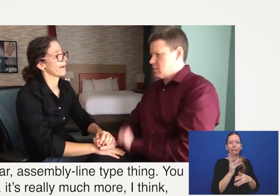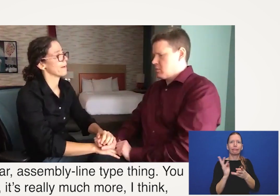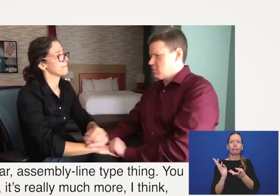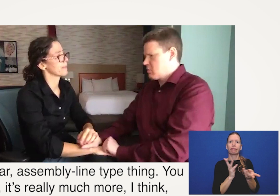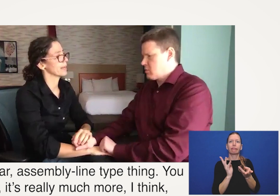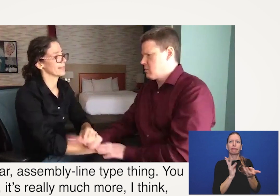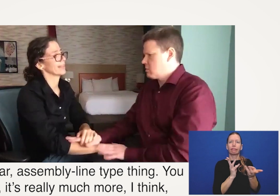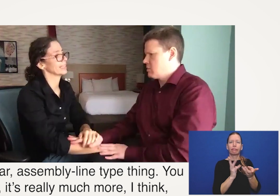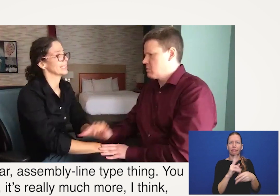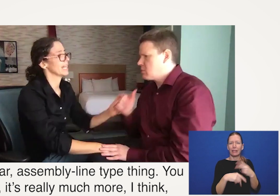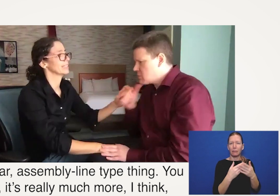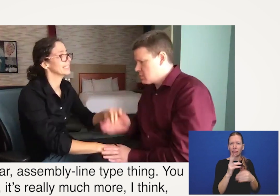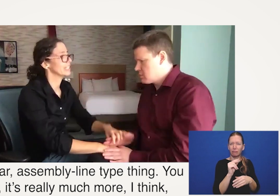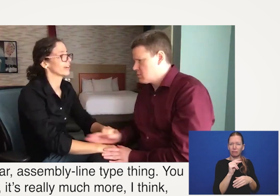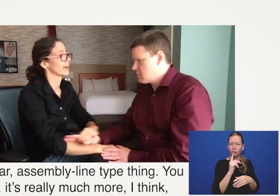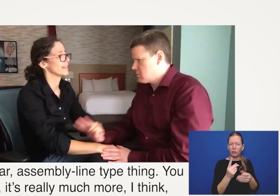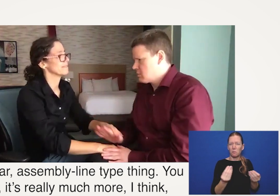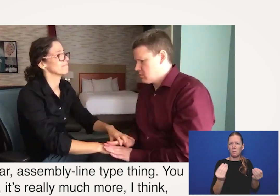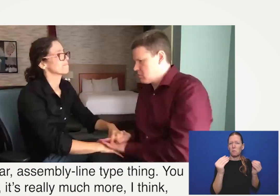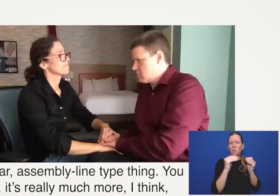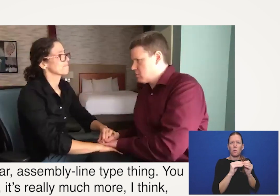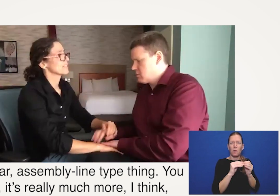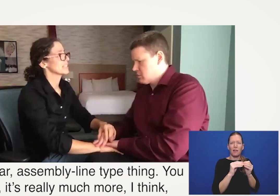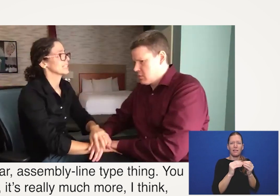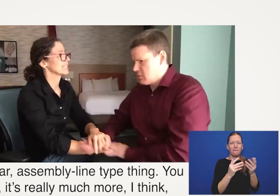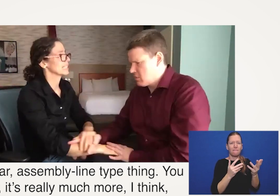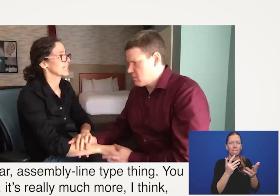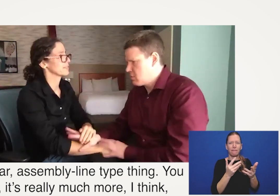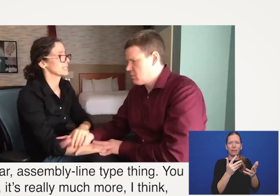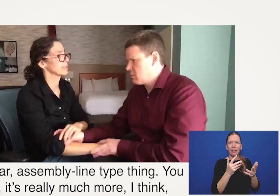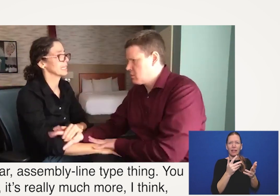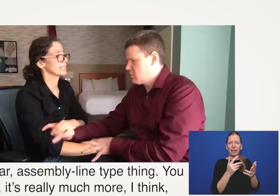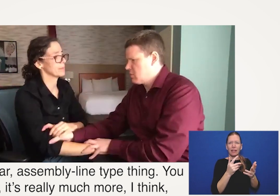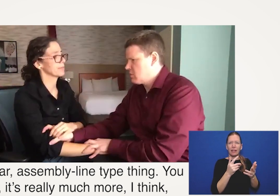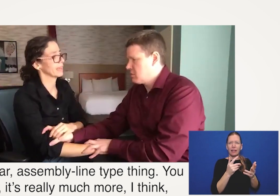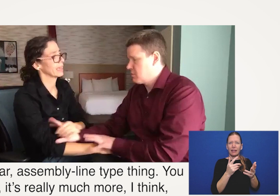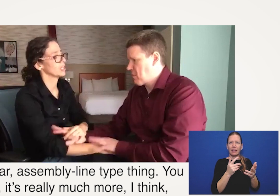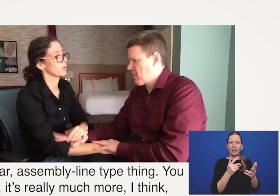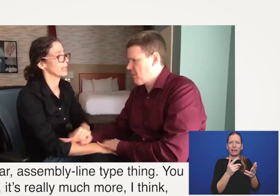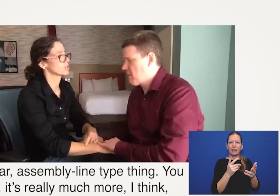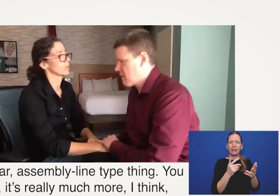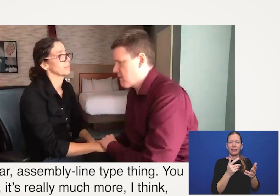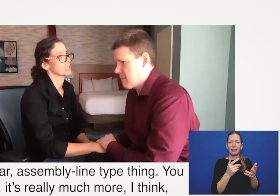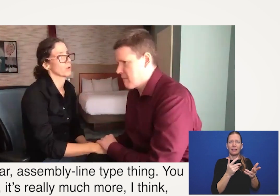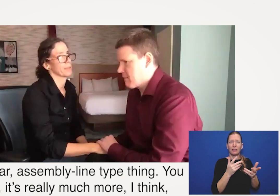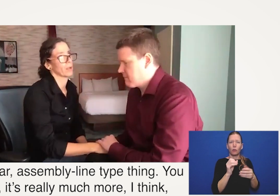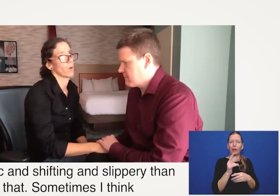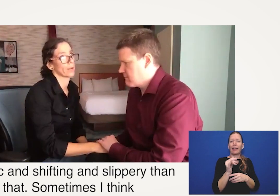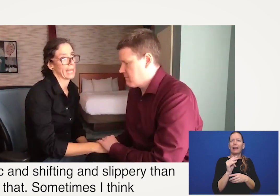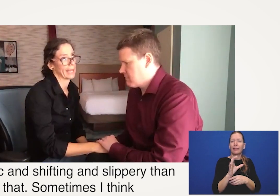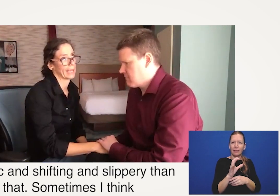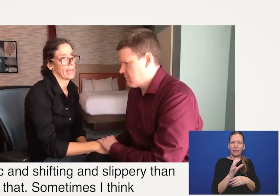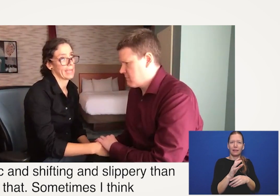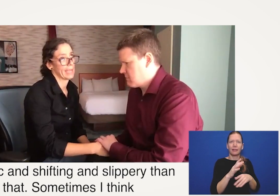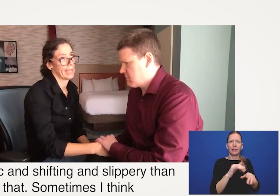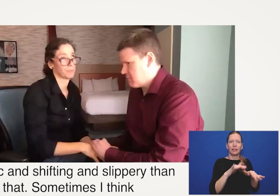or a linear, like kind of assembly line type thing. It's really much more, I think,